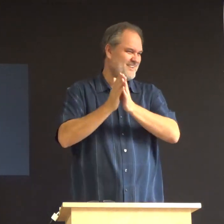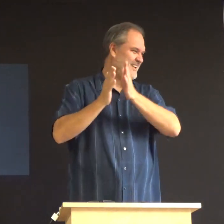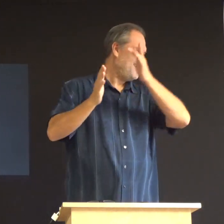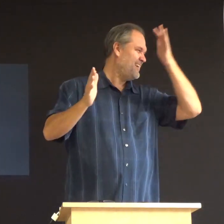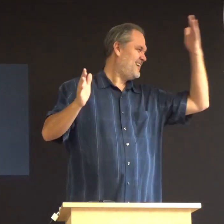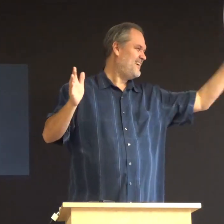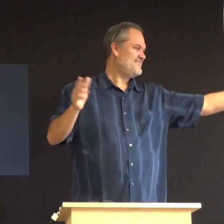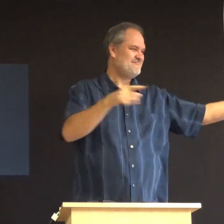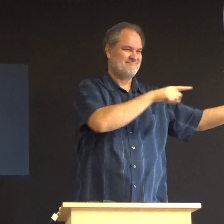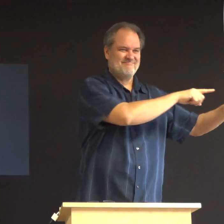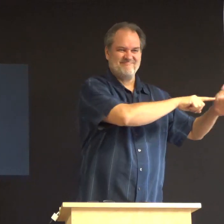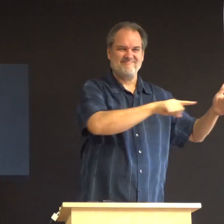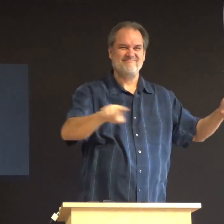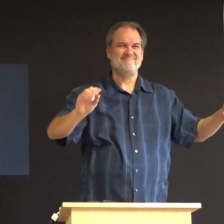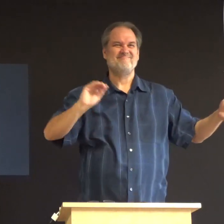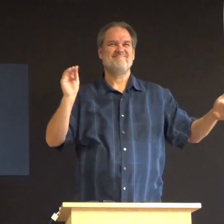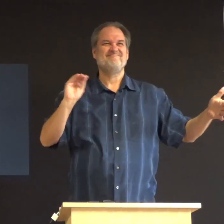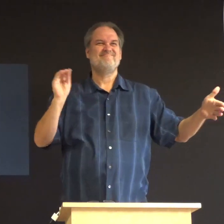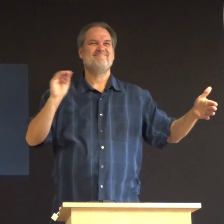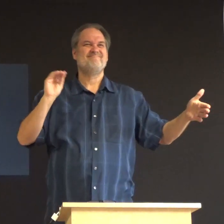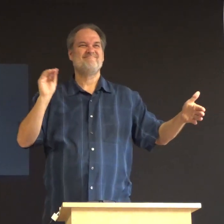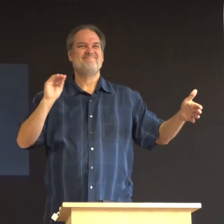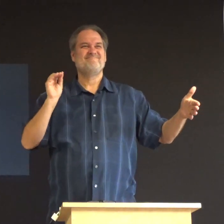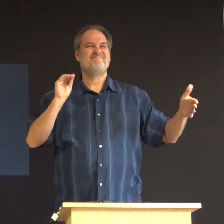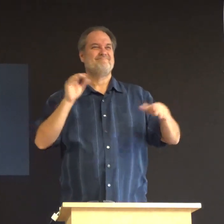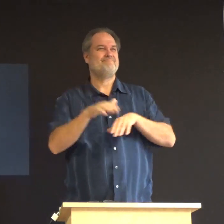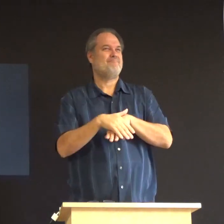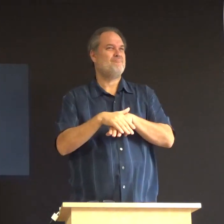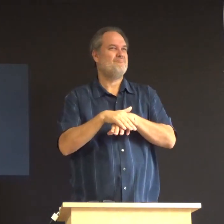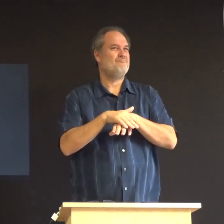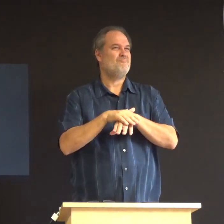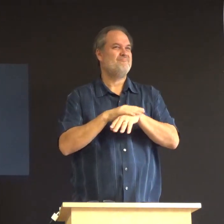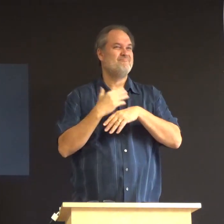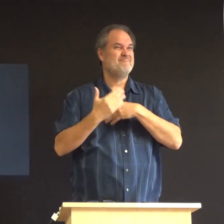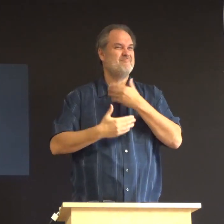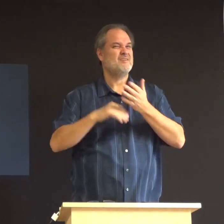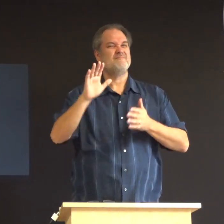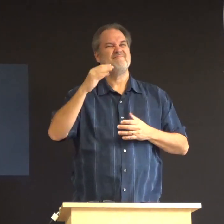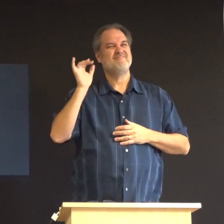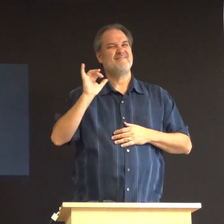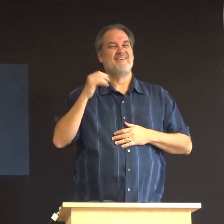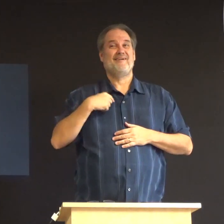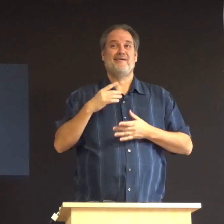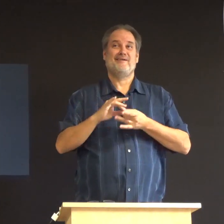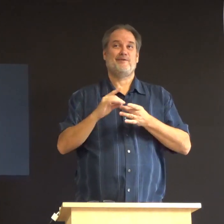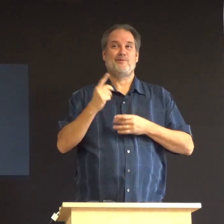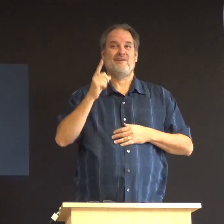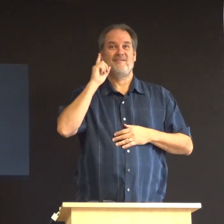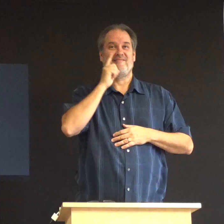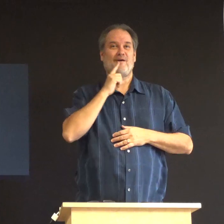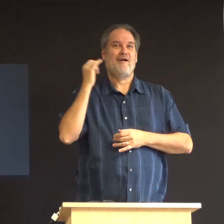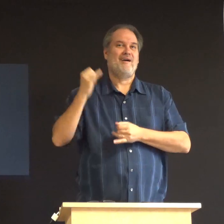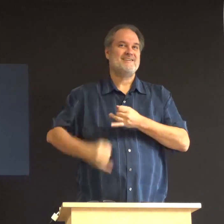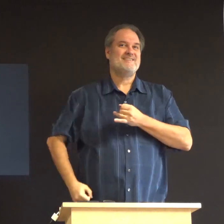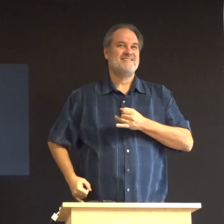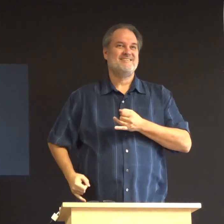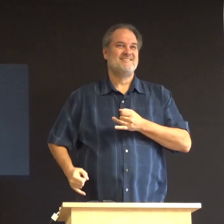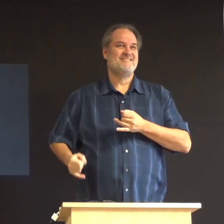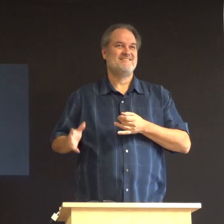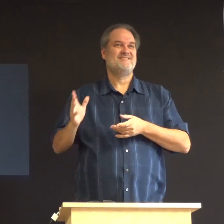2020? You mean they should have been finished with that Bible and ASL a long time ago, but it was very slow translation.